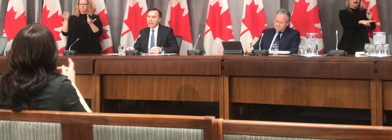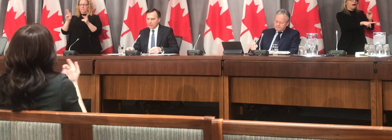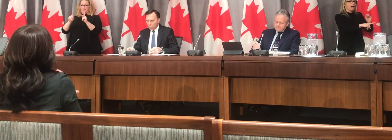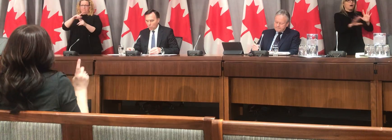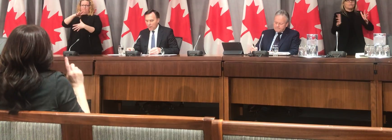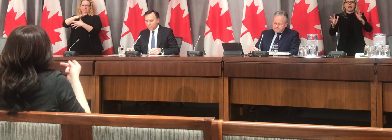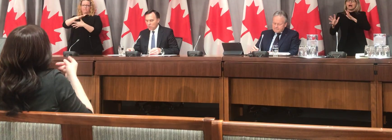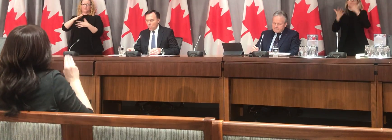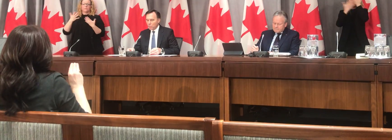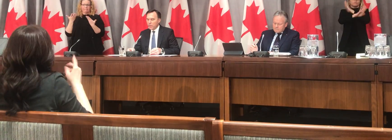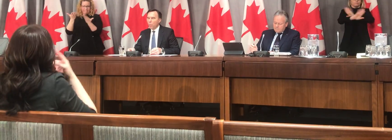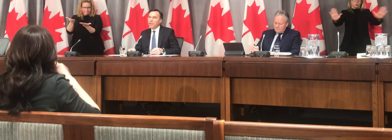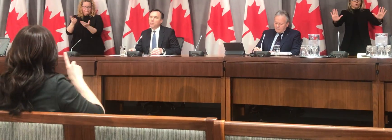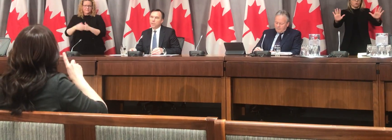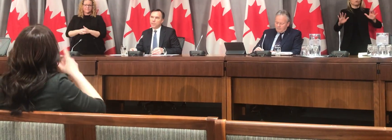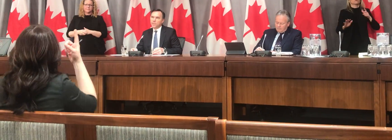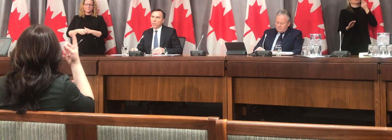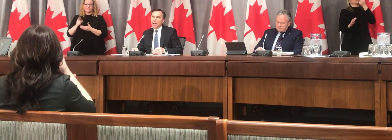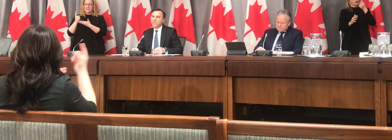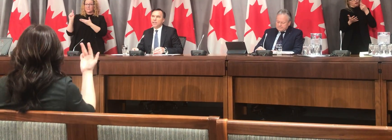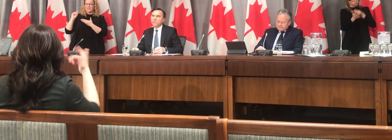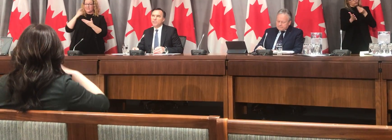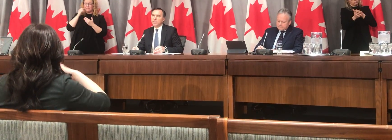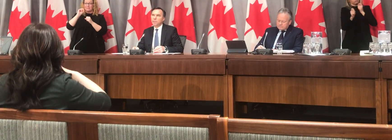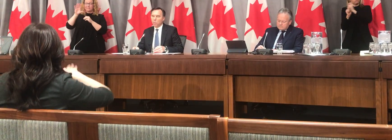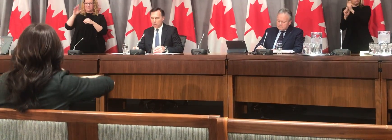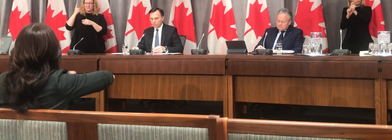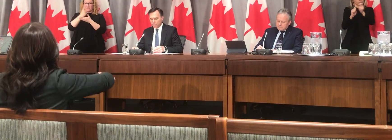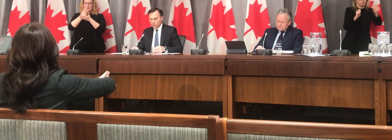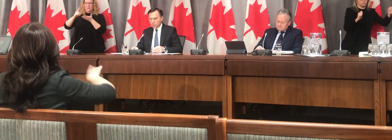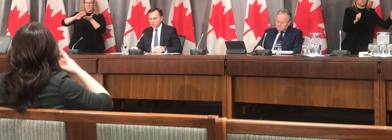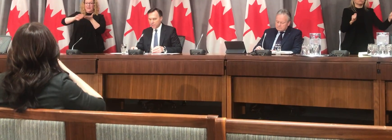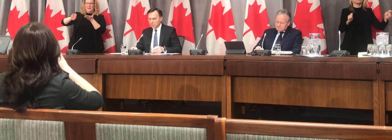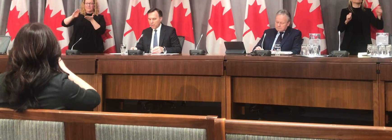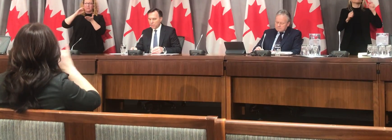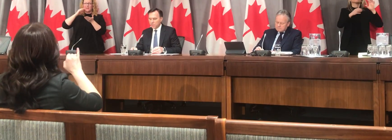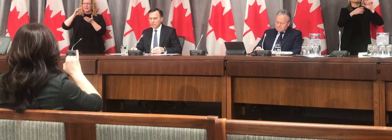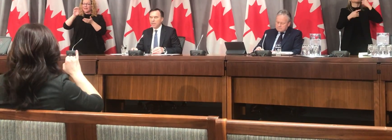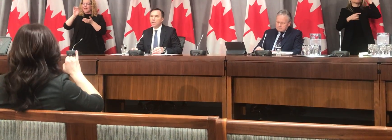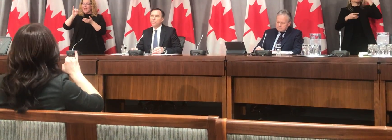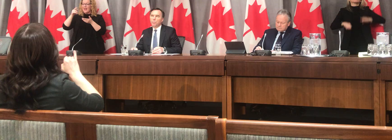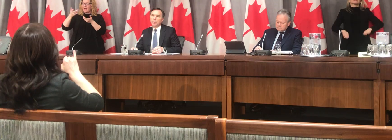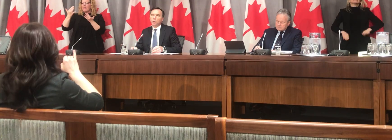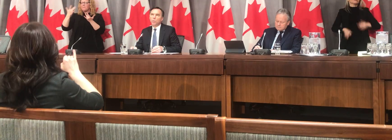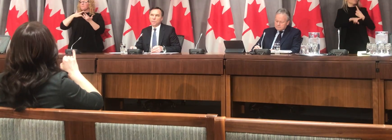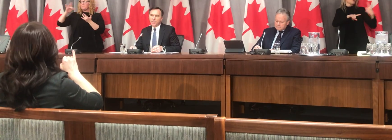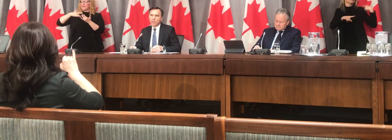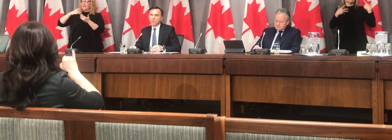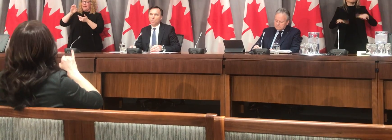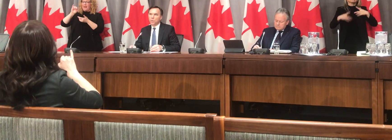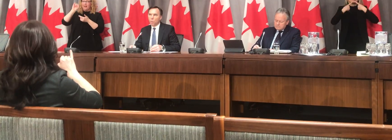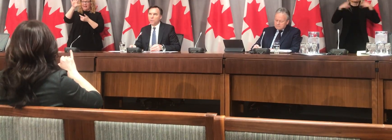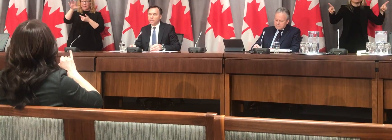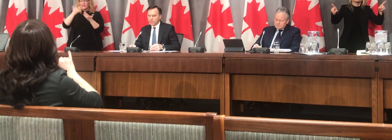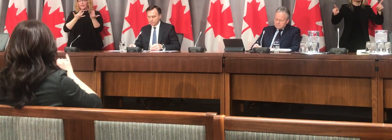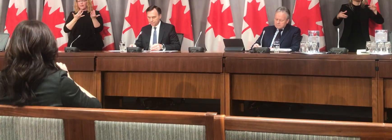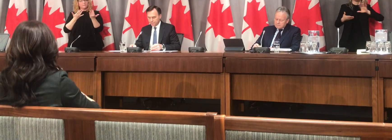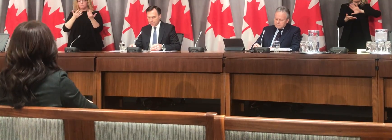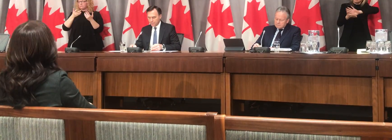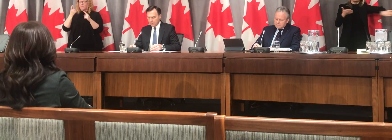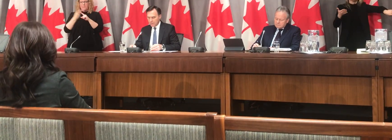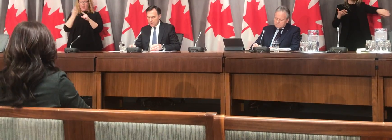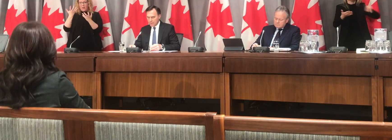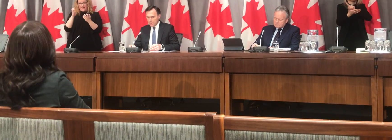week that we're waiving the 1-week waiting period to access the employment insurance sickness benefits for people who are sick or in quarantine.